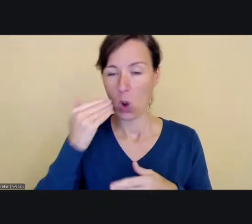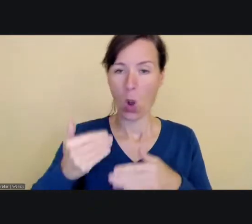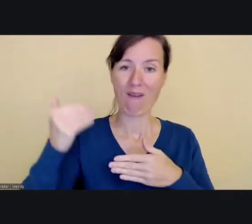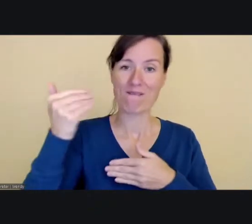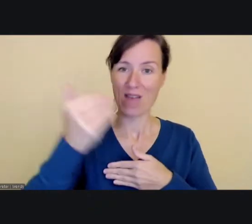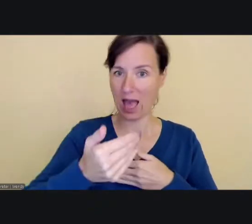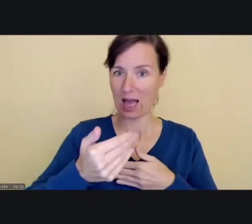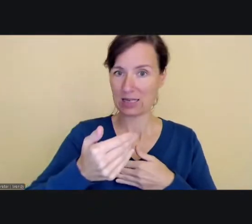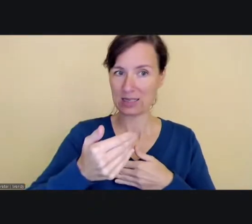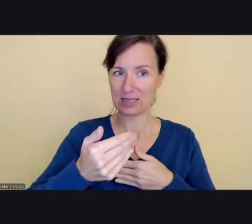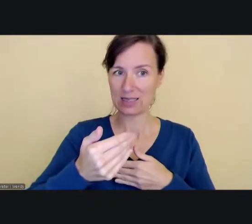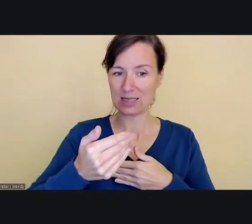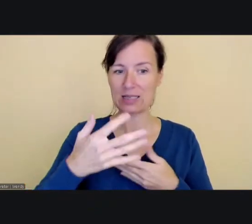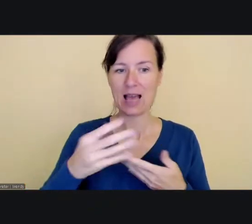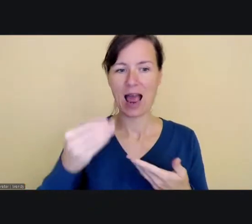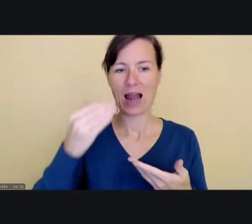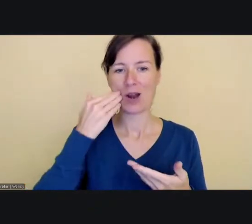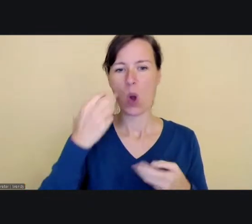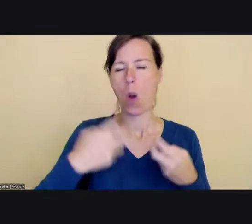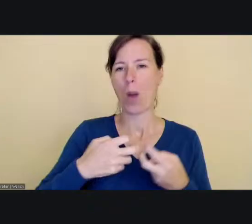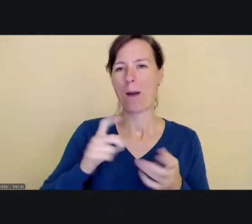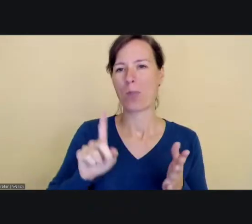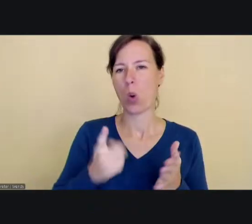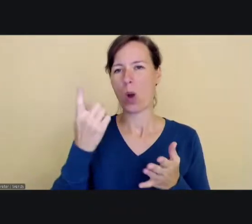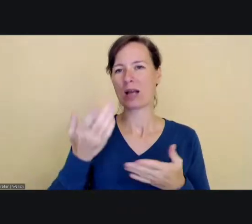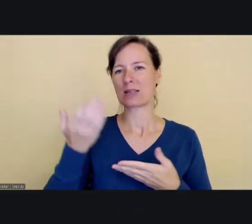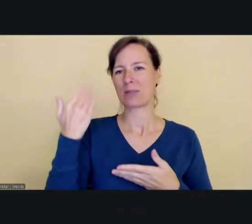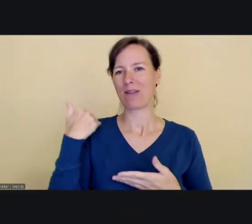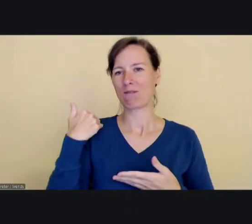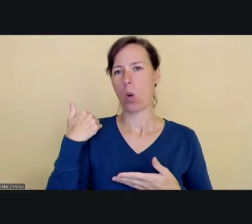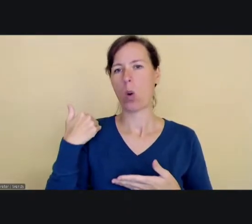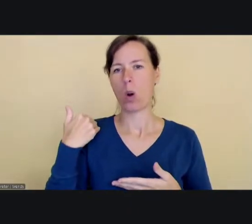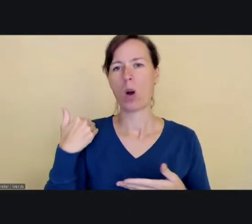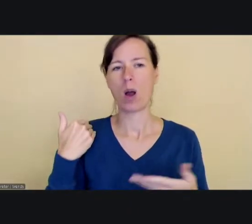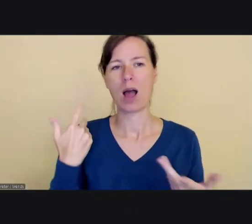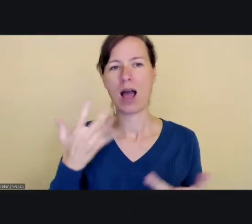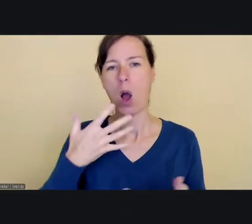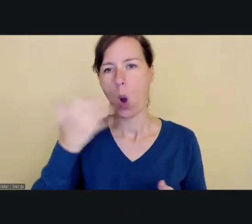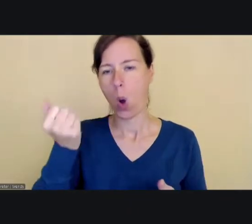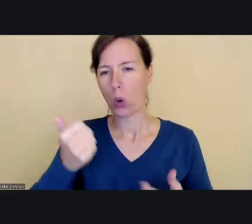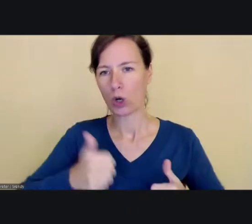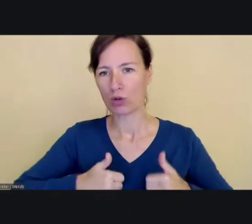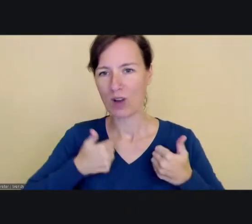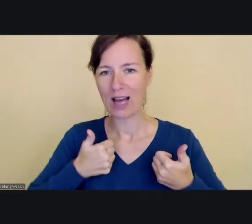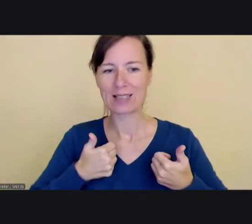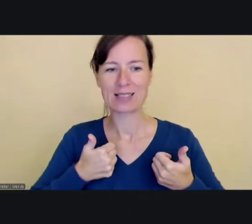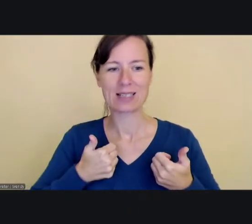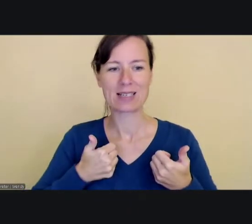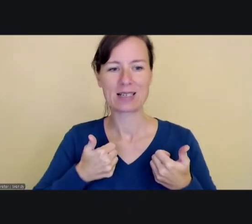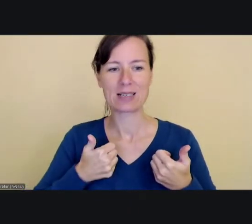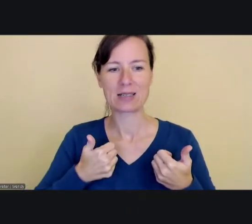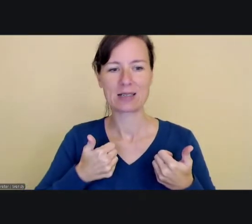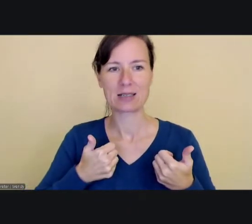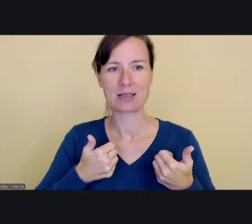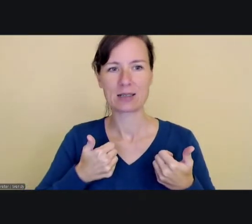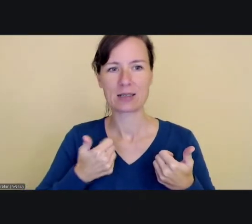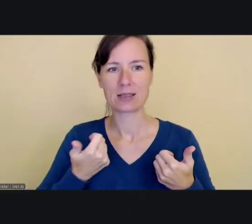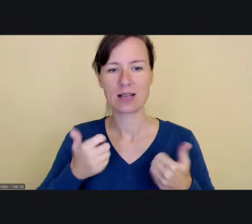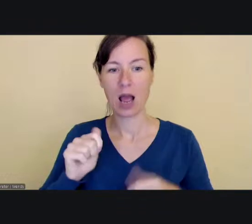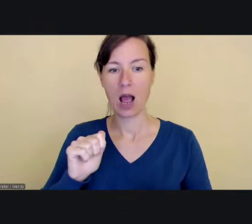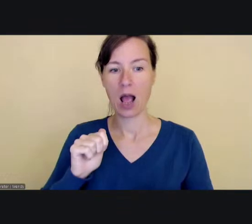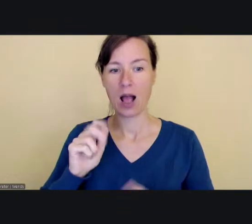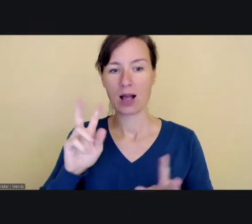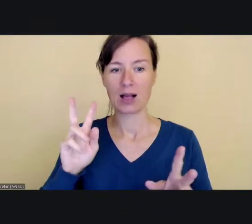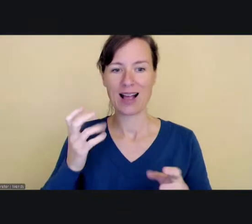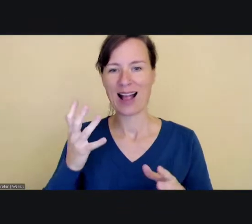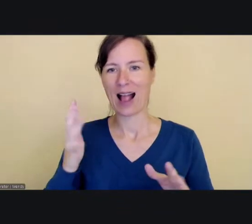problem once before where an older resident kind of locked themselves in by putting